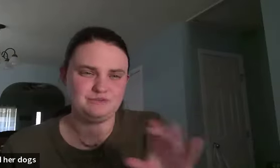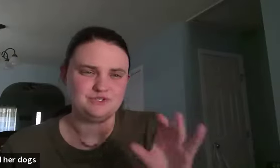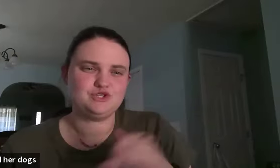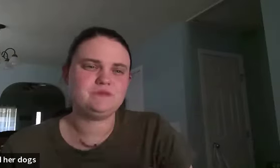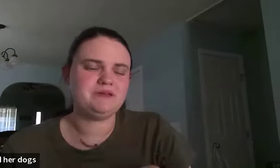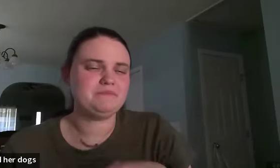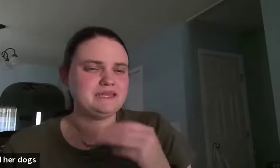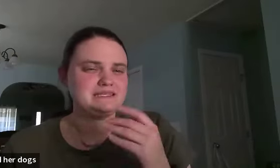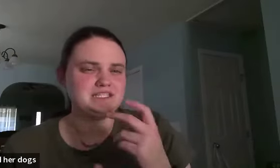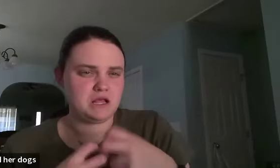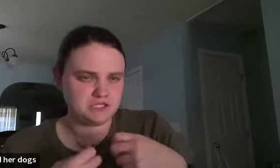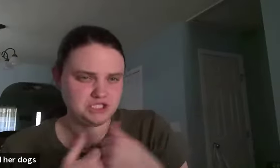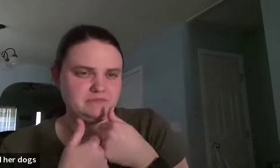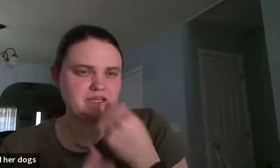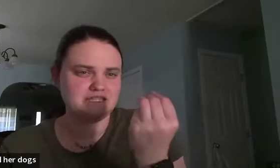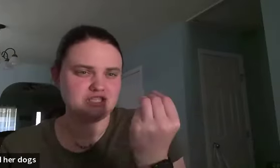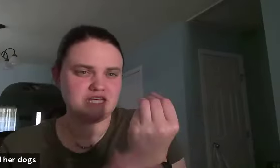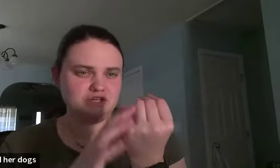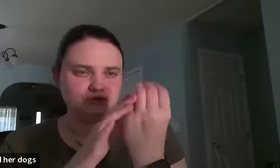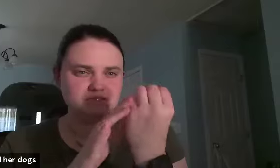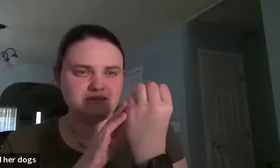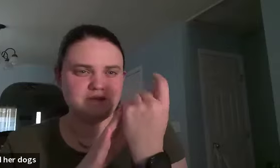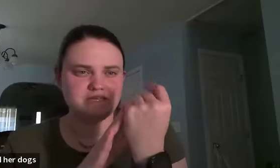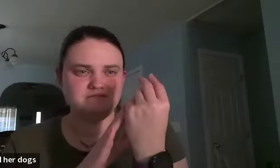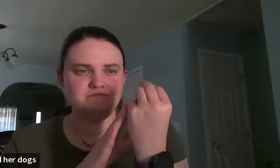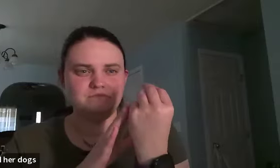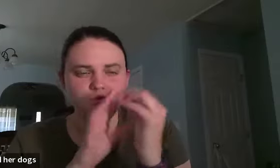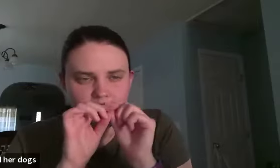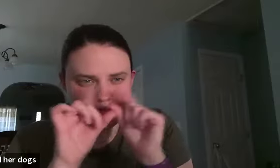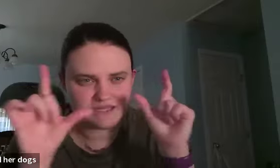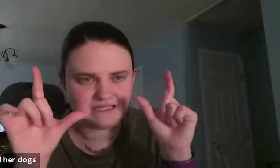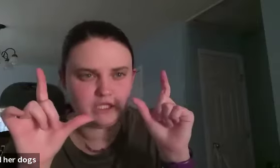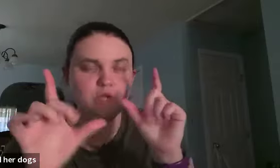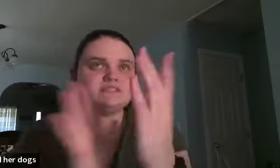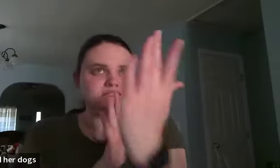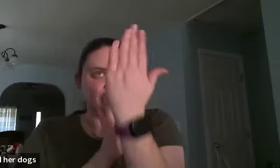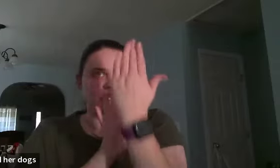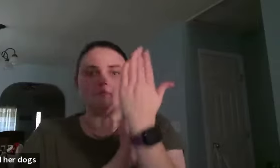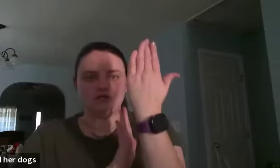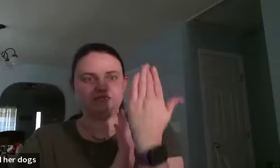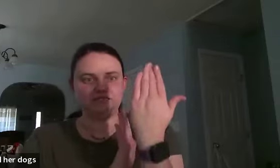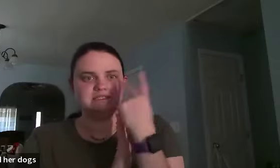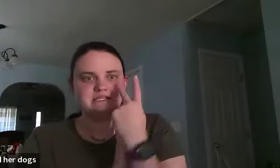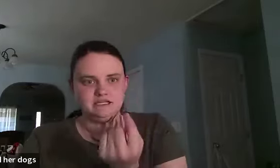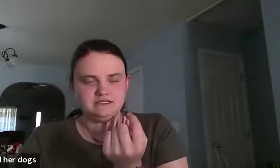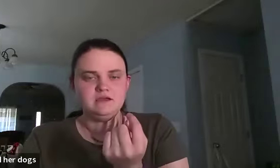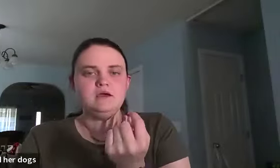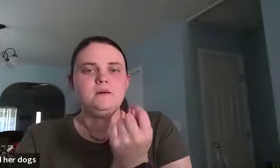Zoom. Zoom can be a bit challenging because it's just like you don't have the best like closeness like in person to see it.